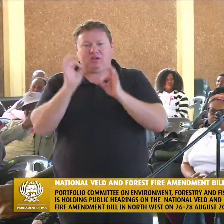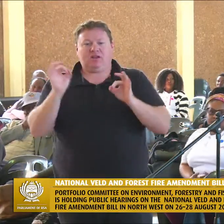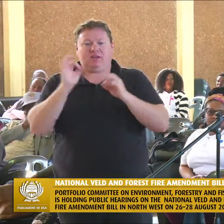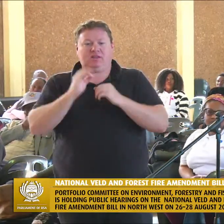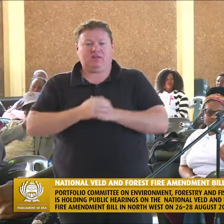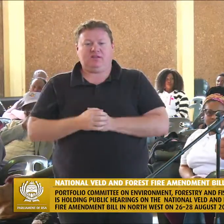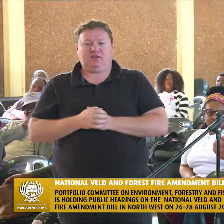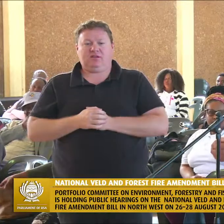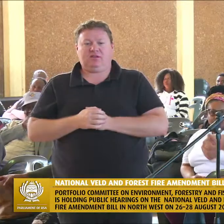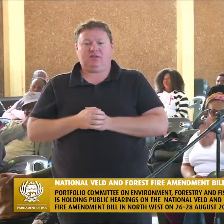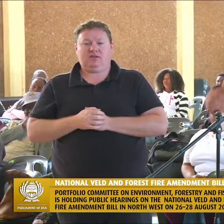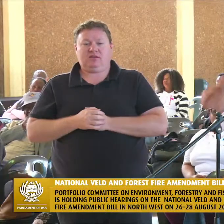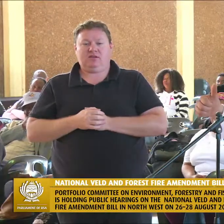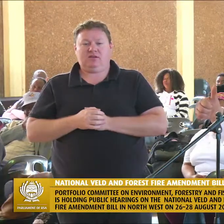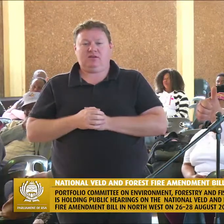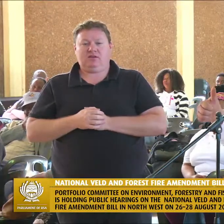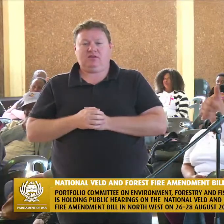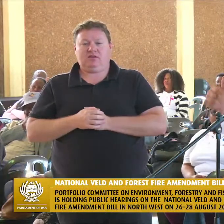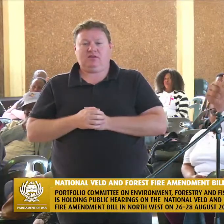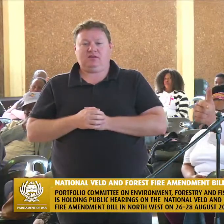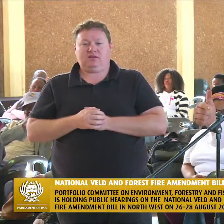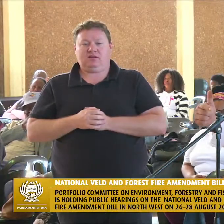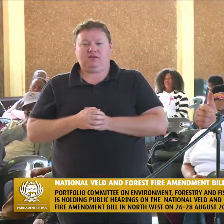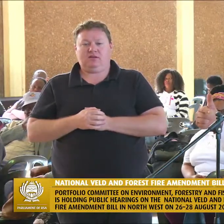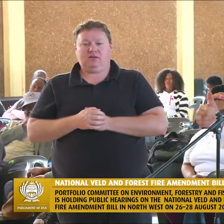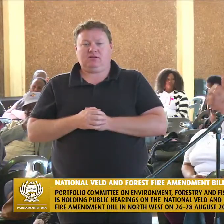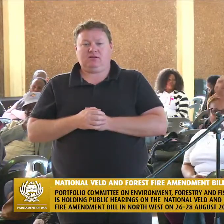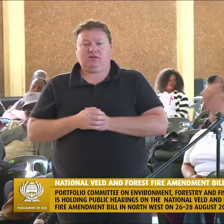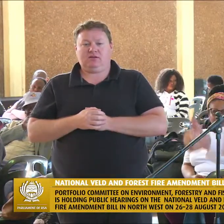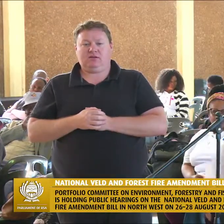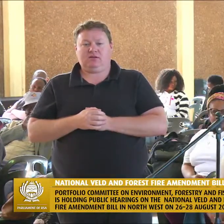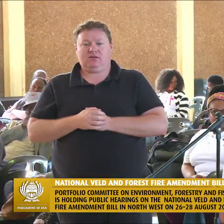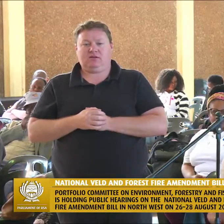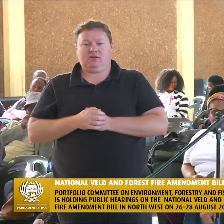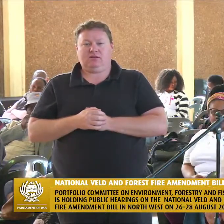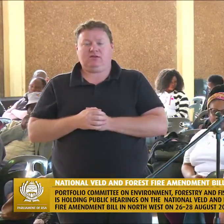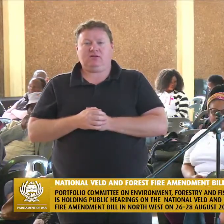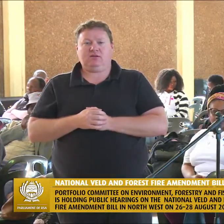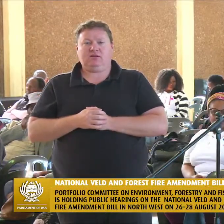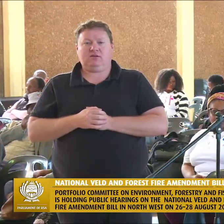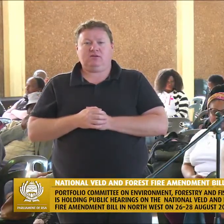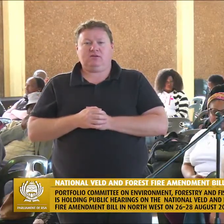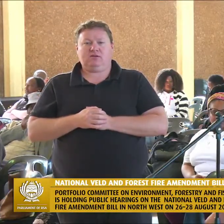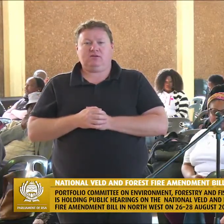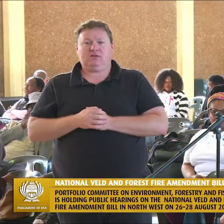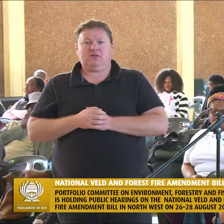we volunteer at on cost at only expense and at on the risk